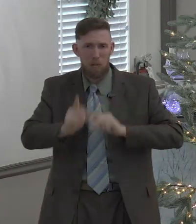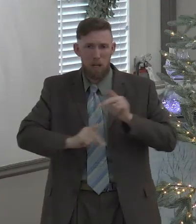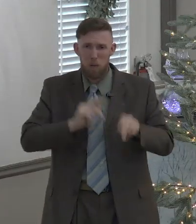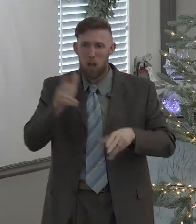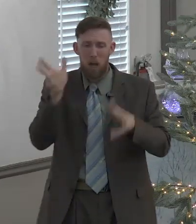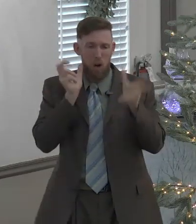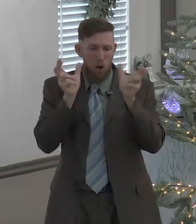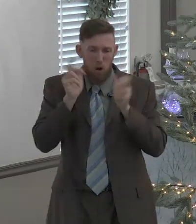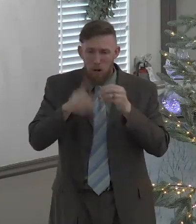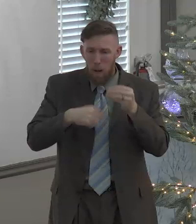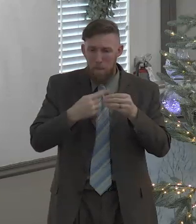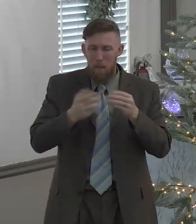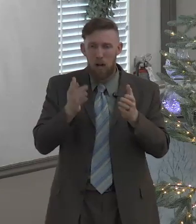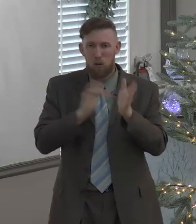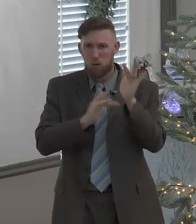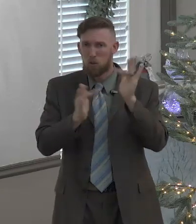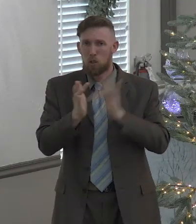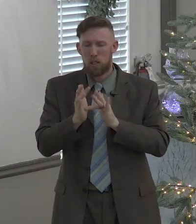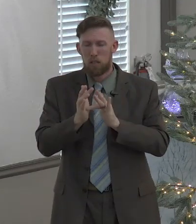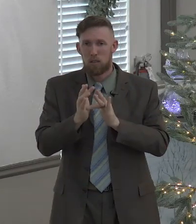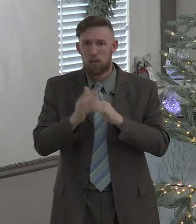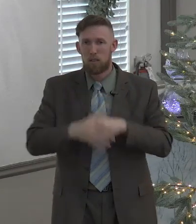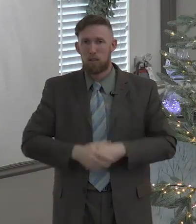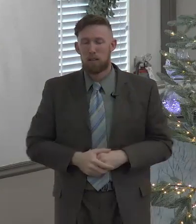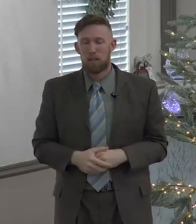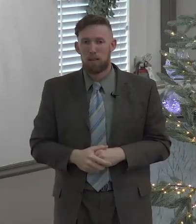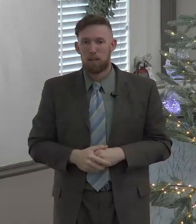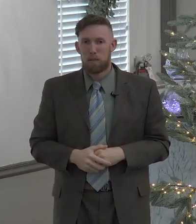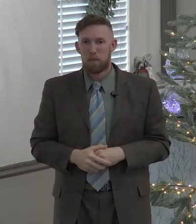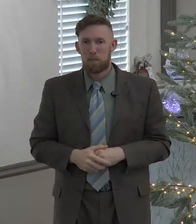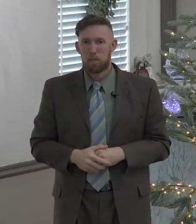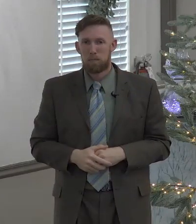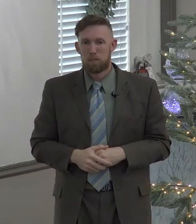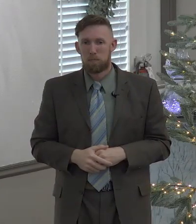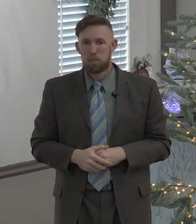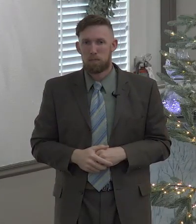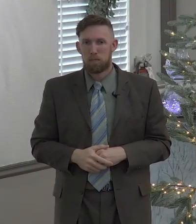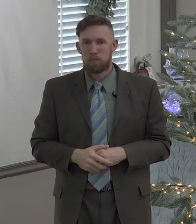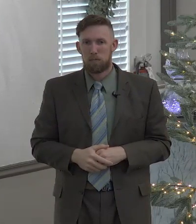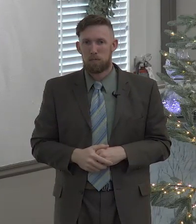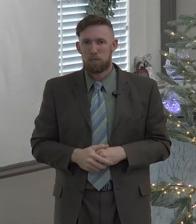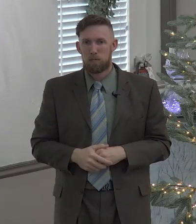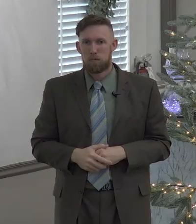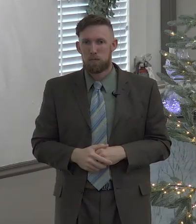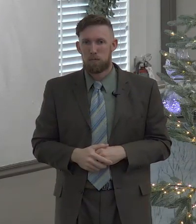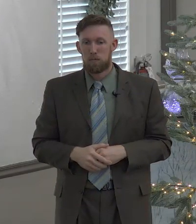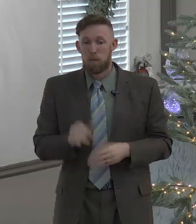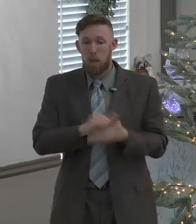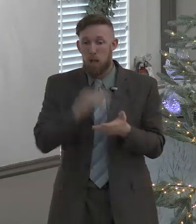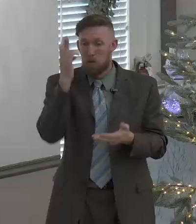abroad. Everybody had heard about Jesus.